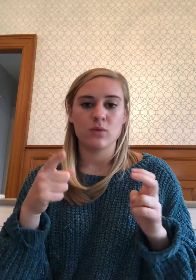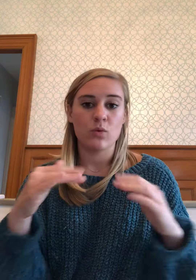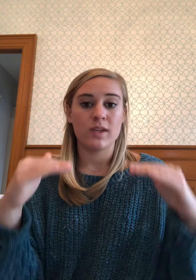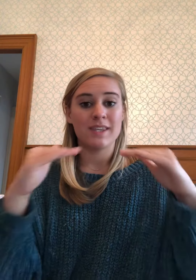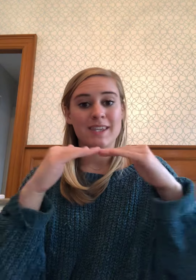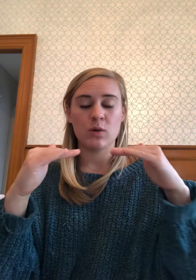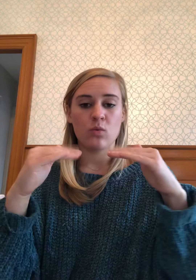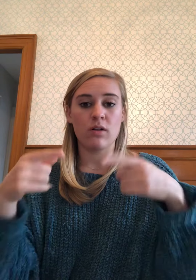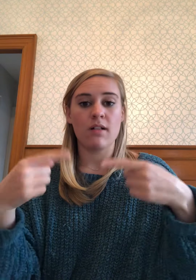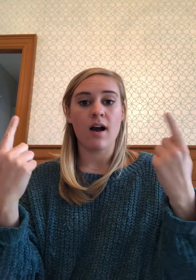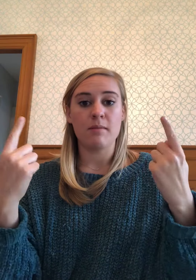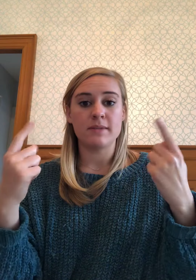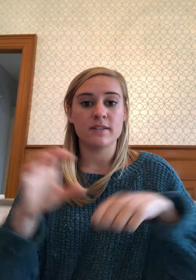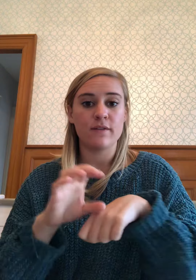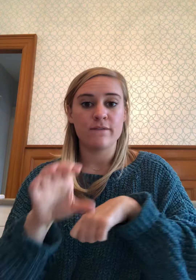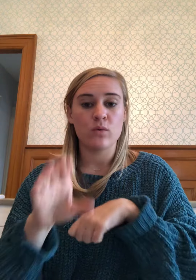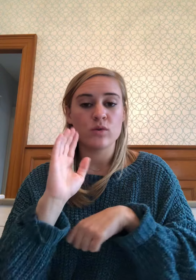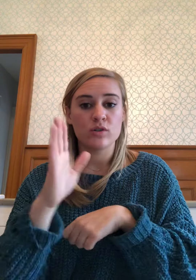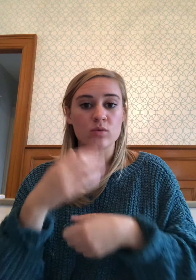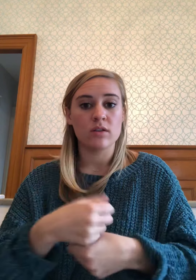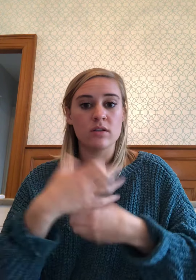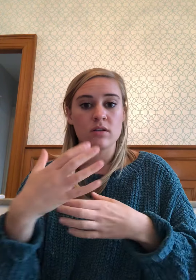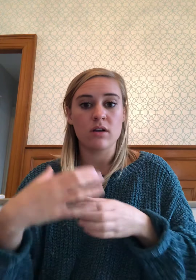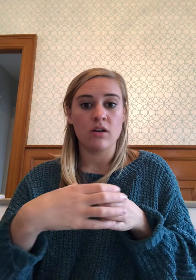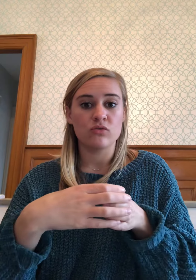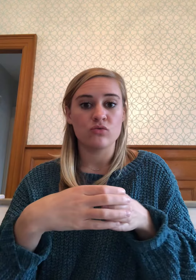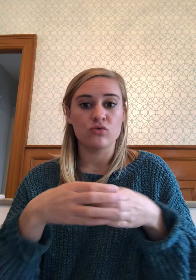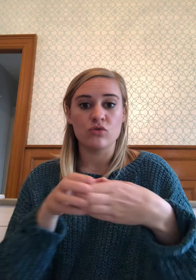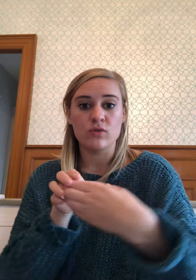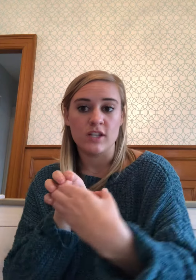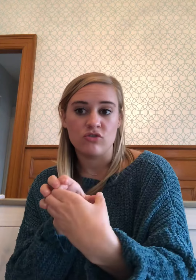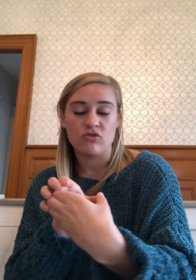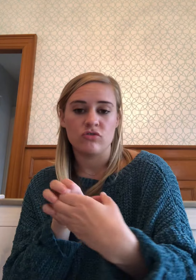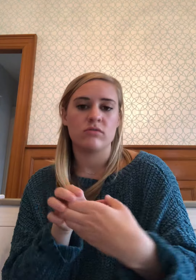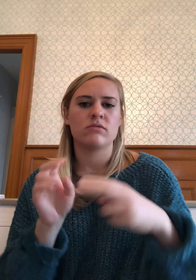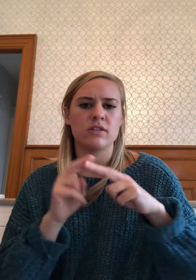produce pure rotation, that's called a couple. And